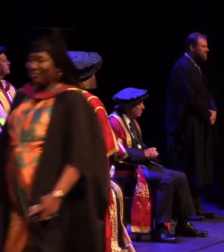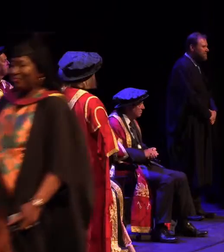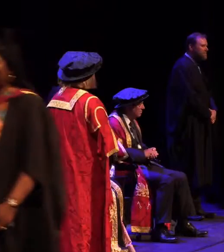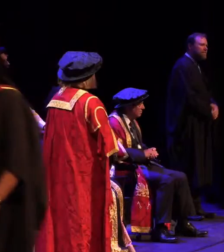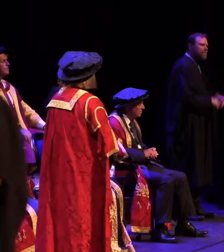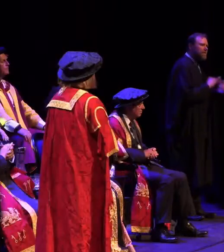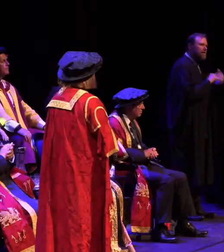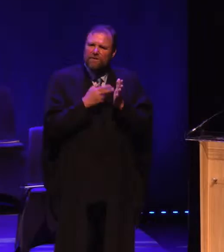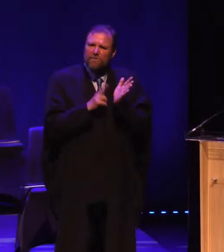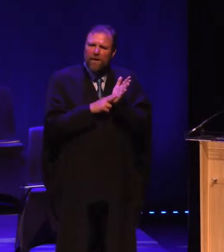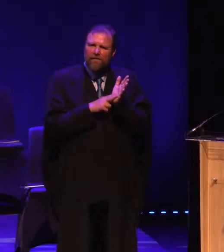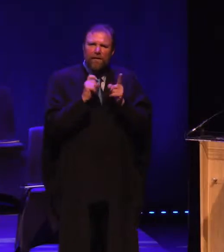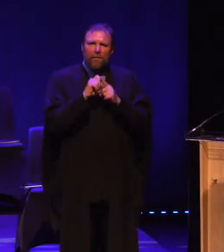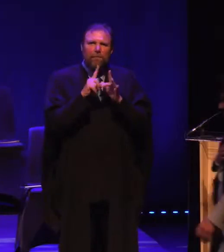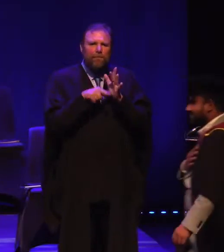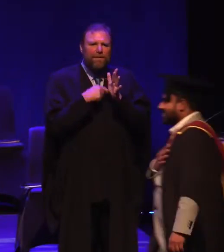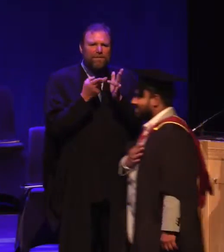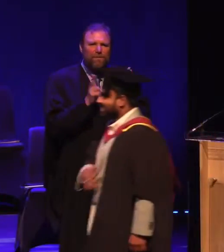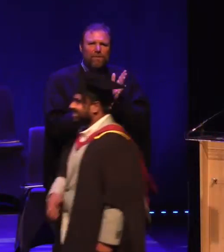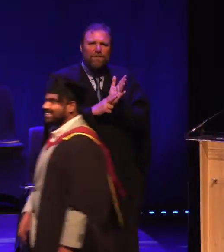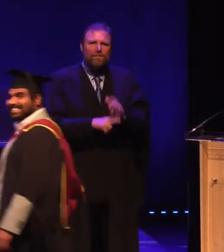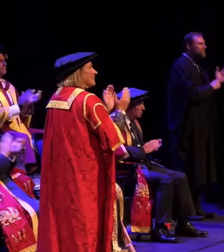Sravan Kumar Piduru.